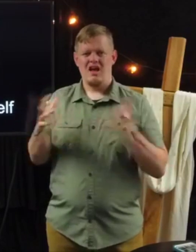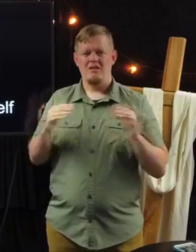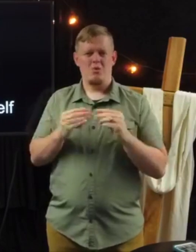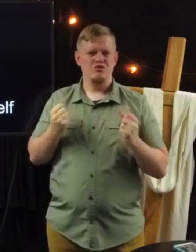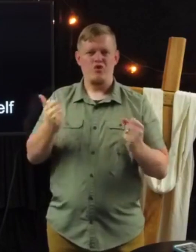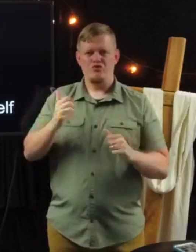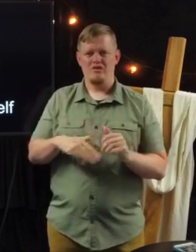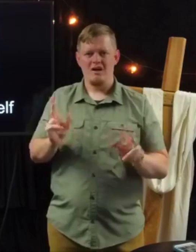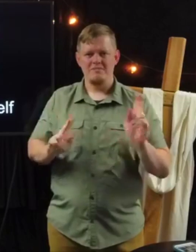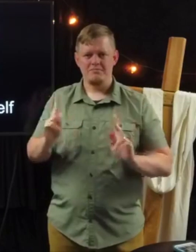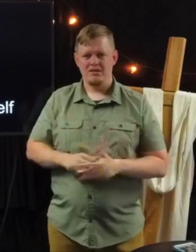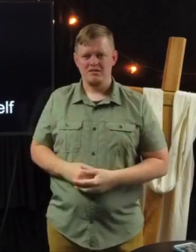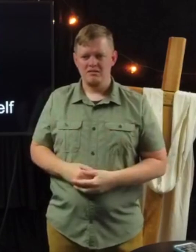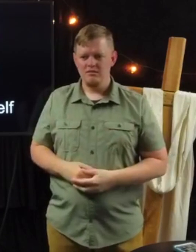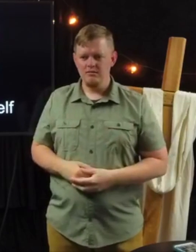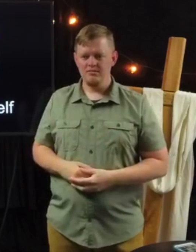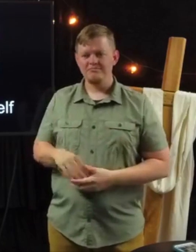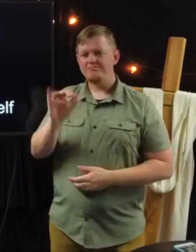strength was not his own. It was stronger than people's strength.